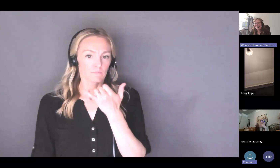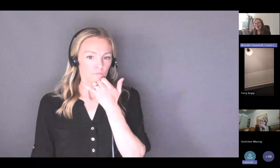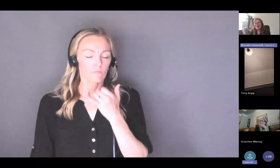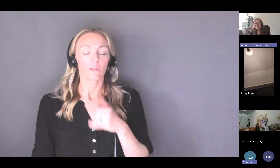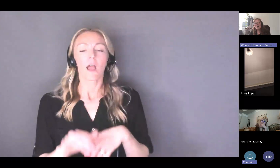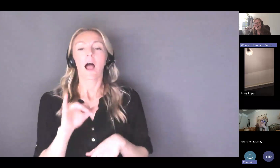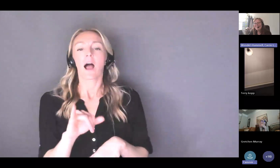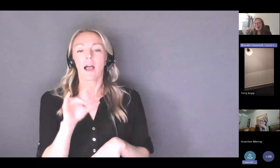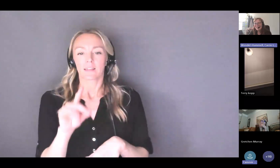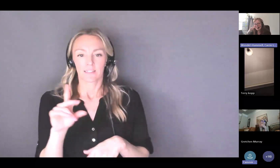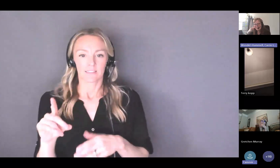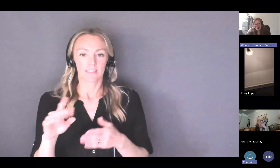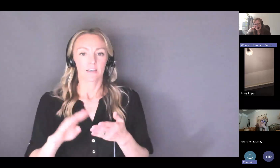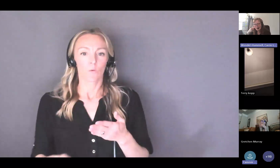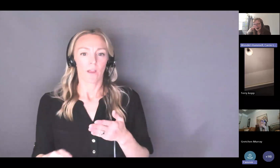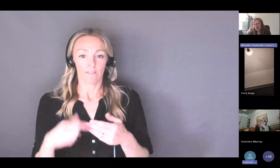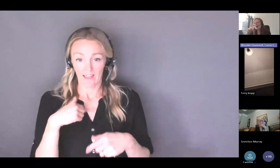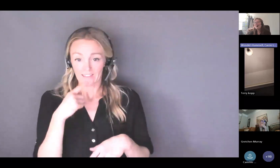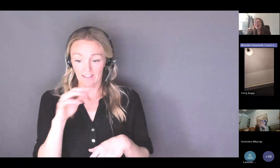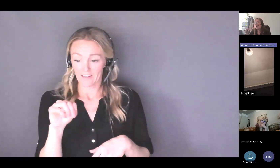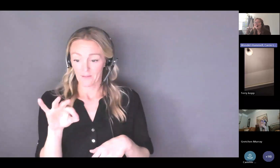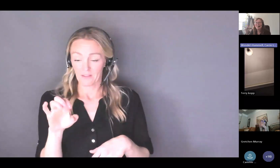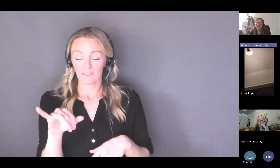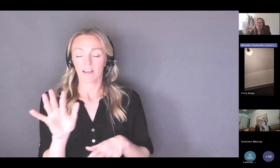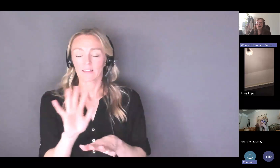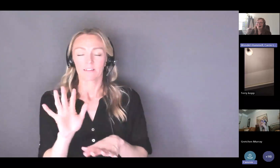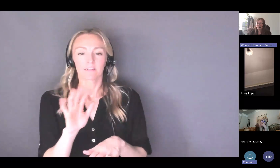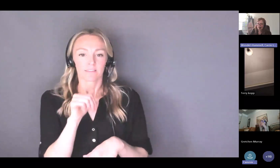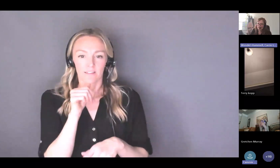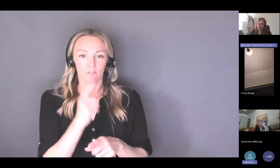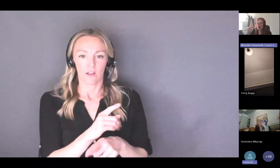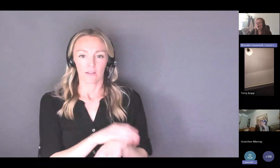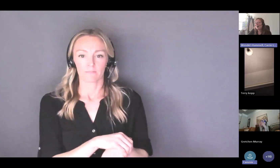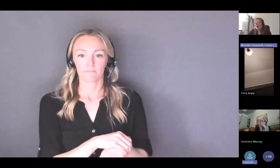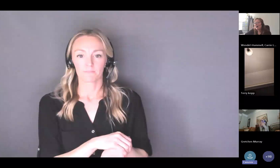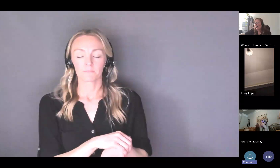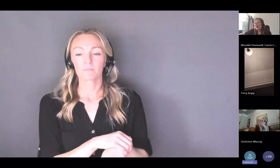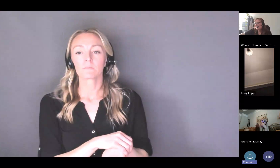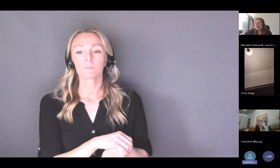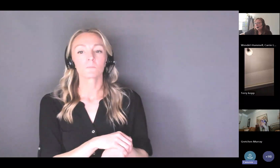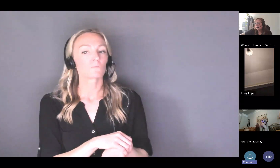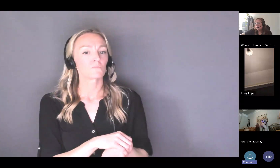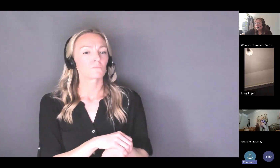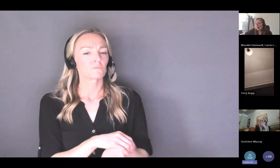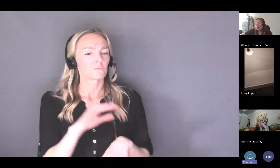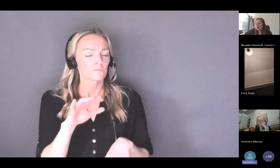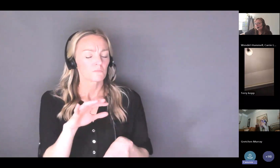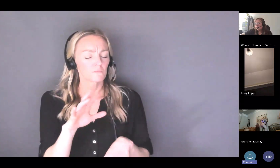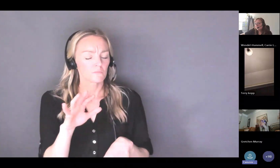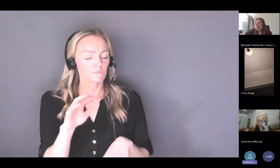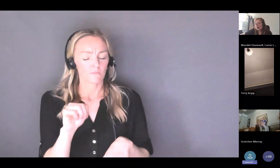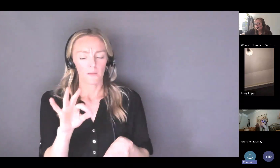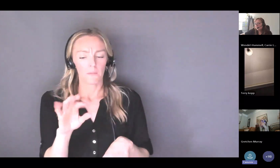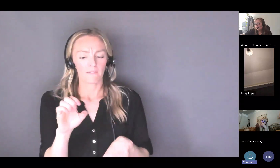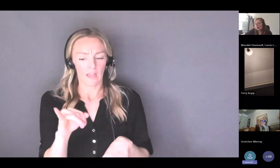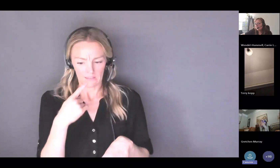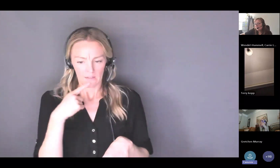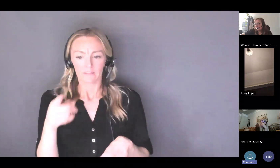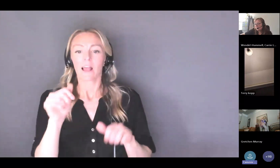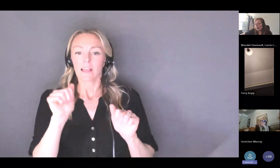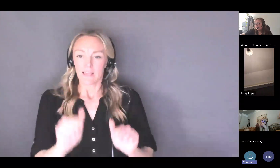waiver. IDD waiver. Okay, so that Should says, I say MFEI waiver? Yeah, that's not a such. So doctor says you have IDD. MFEI says you get to be on the